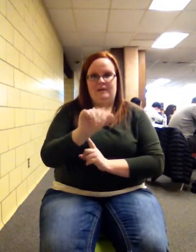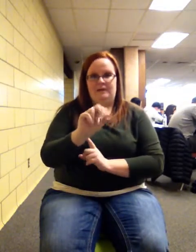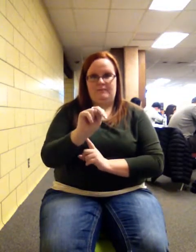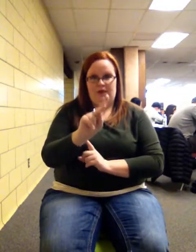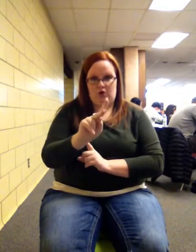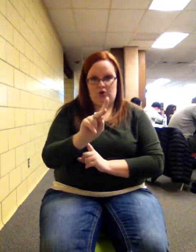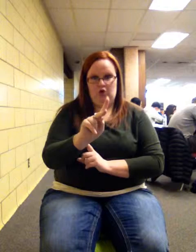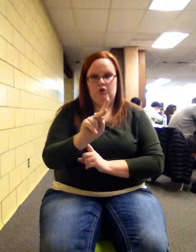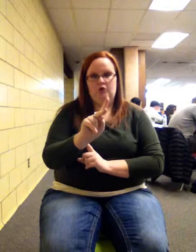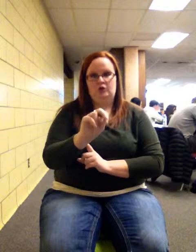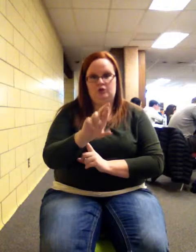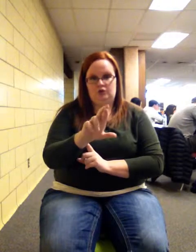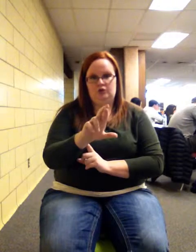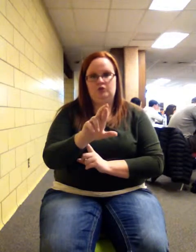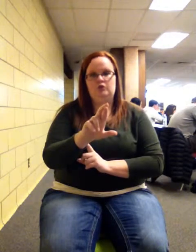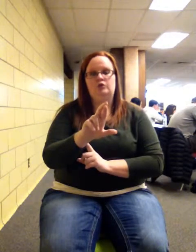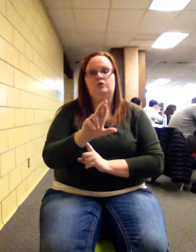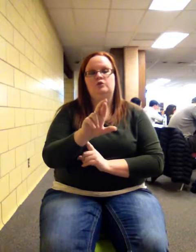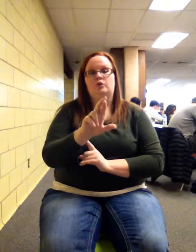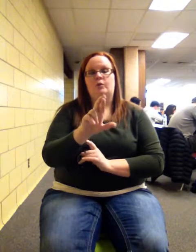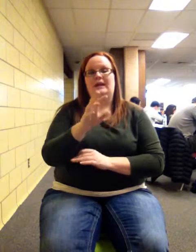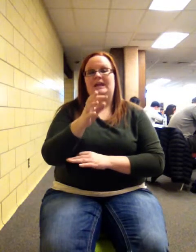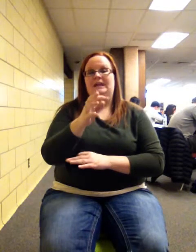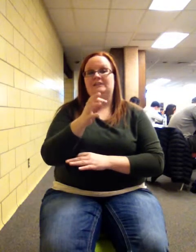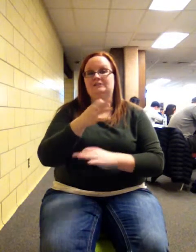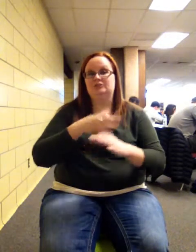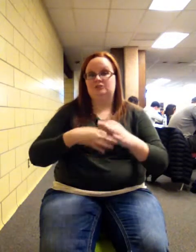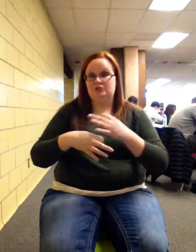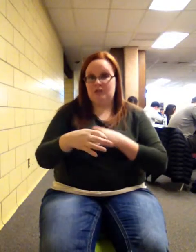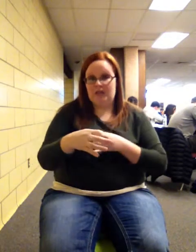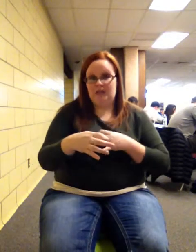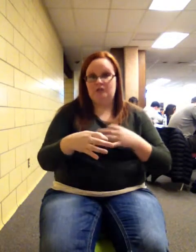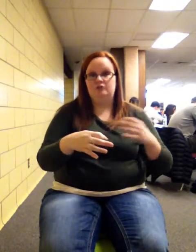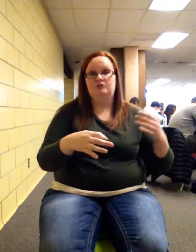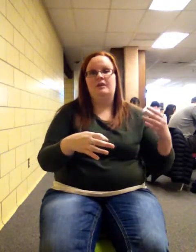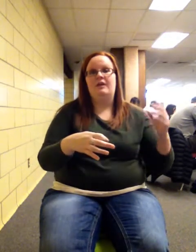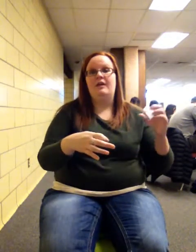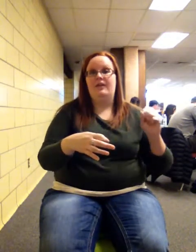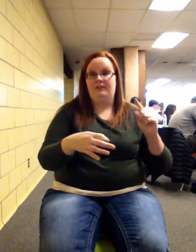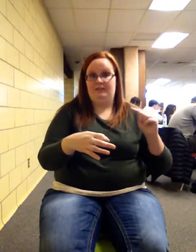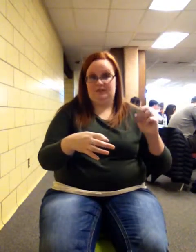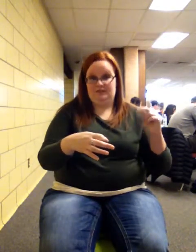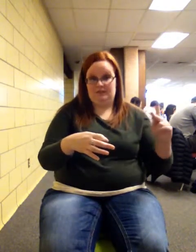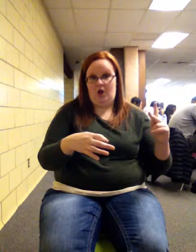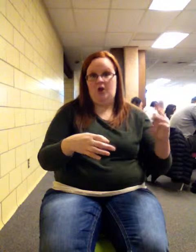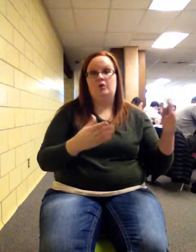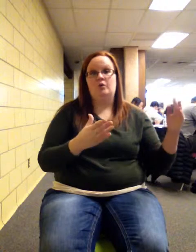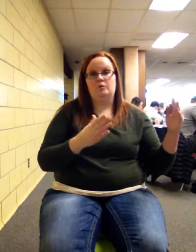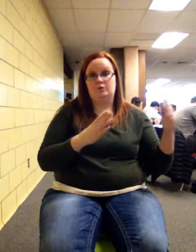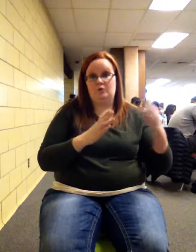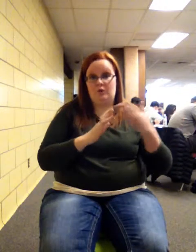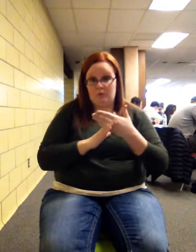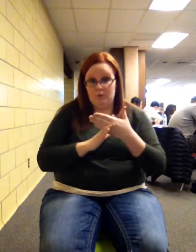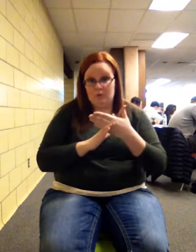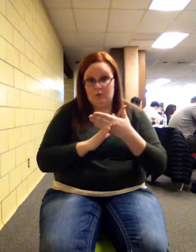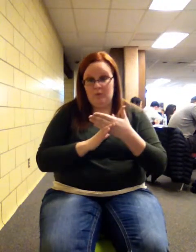then the stock also flows through that financial intermediary, in this case the investment